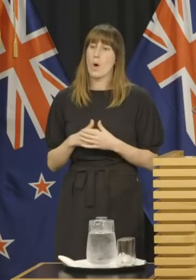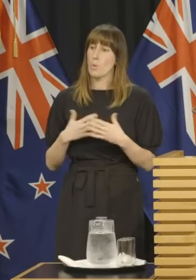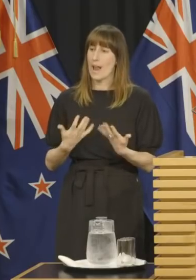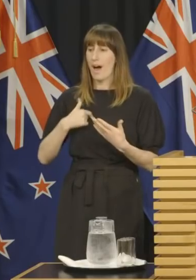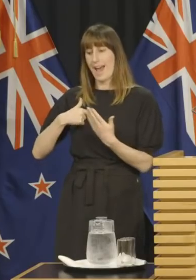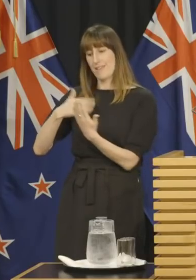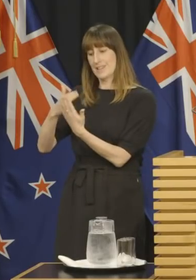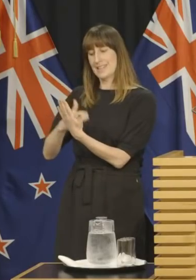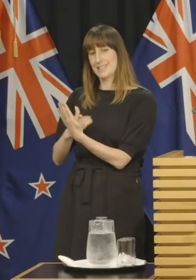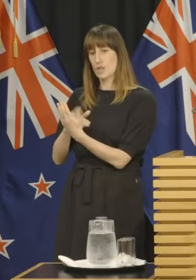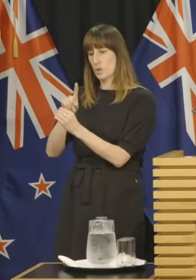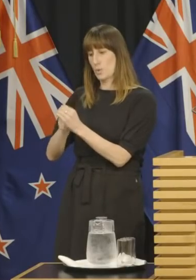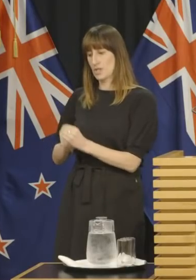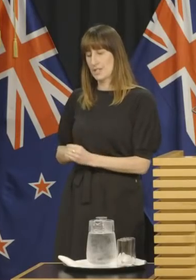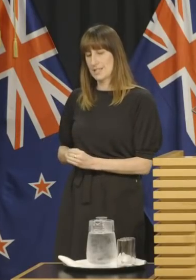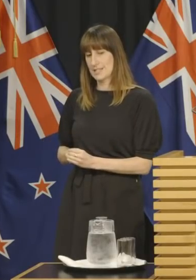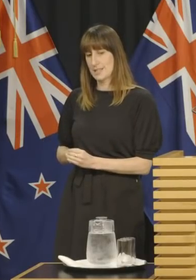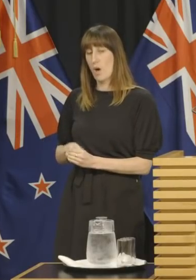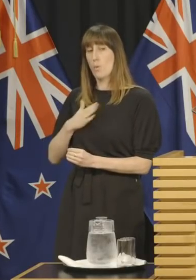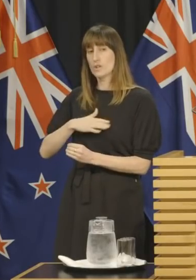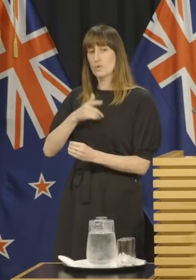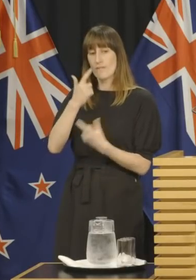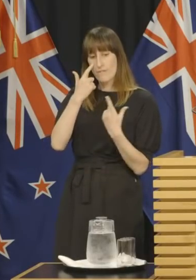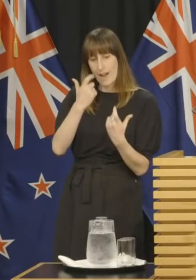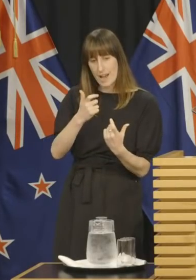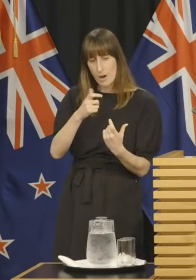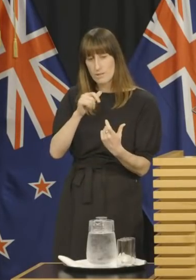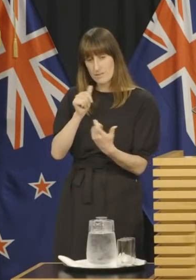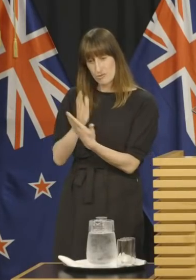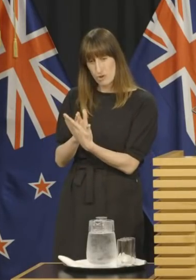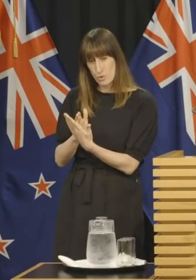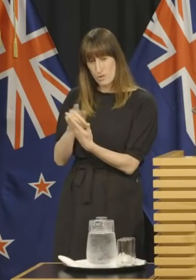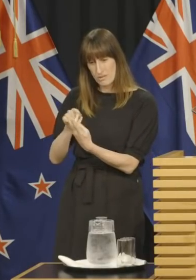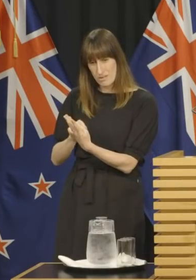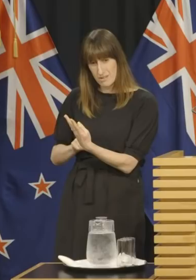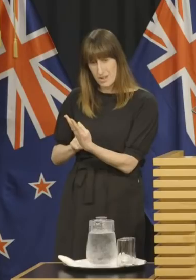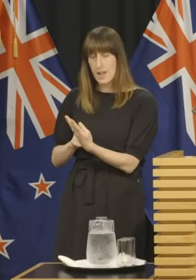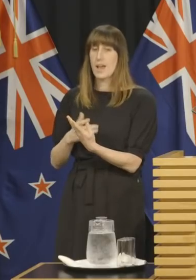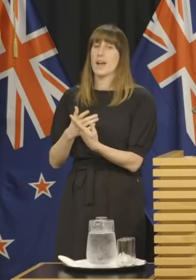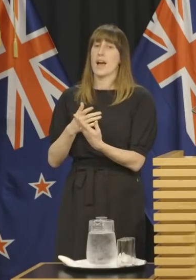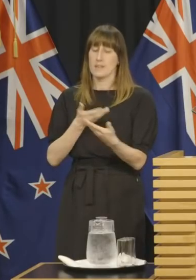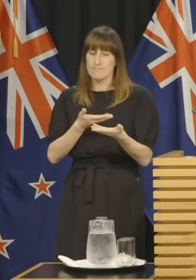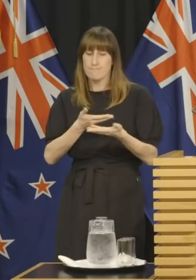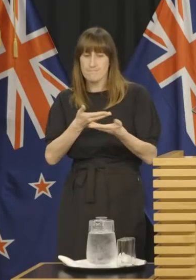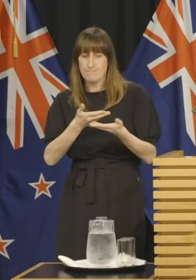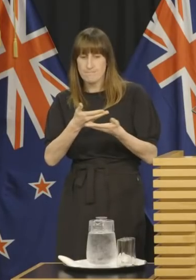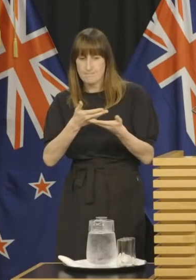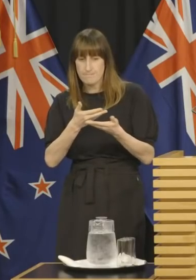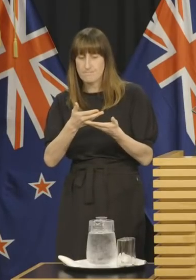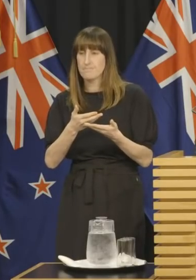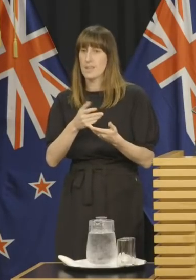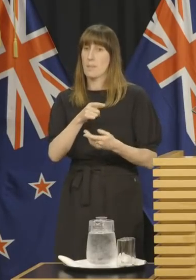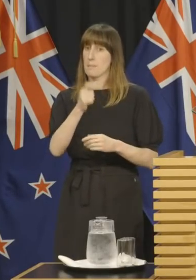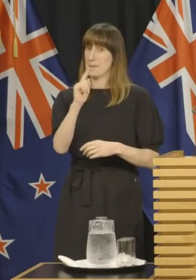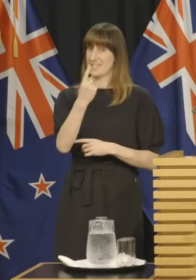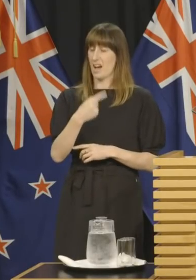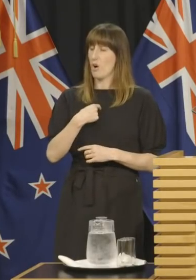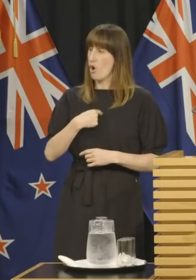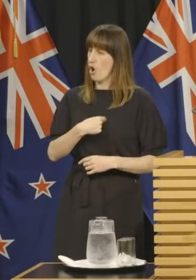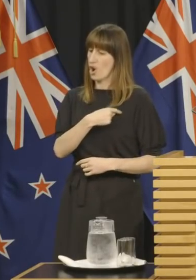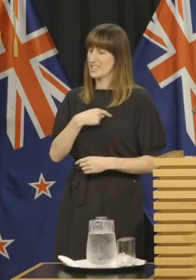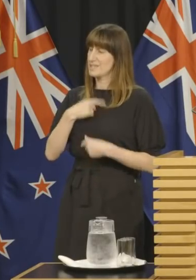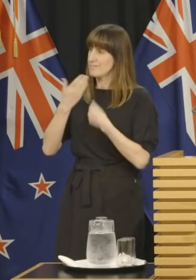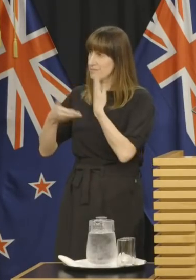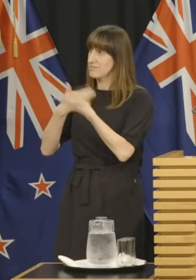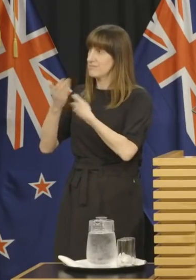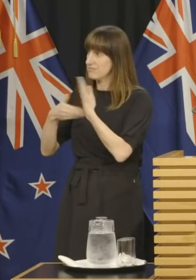or all were true, or if part were true. Over the course of the conversation, the Minister shared with me honest answers, and that's when it became